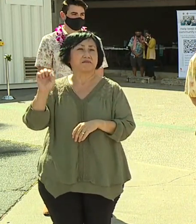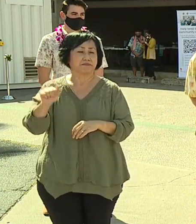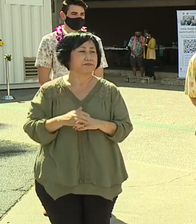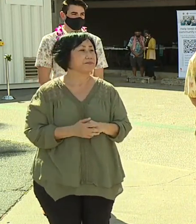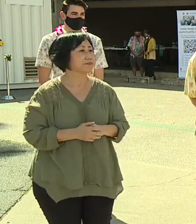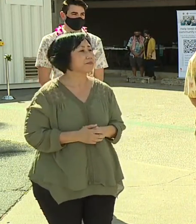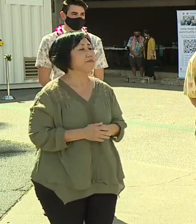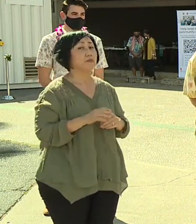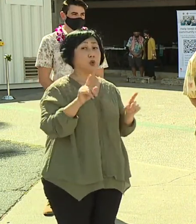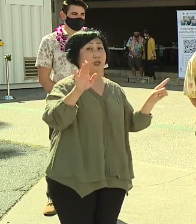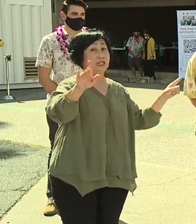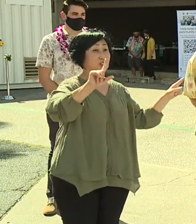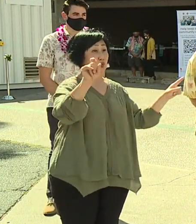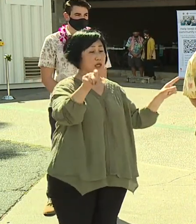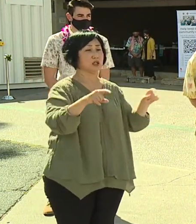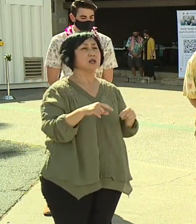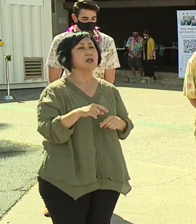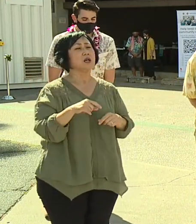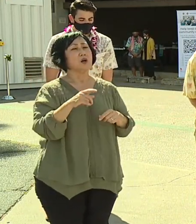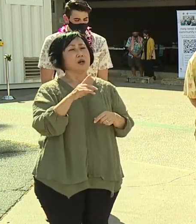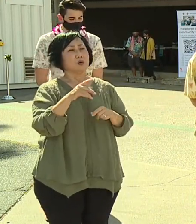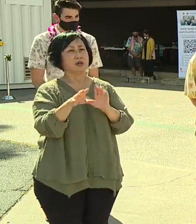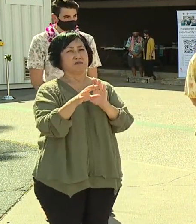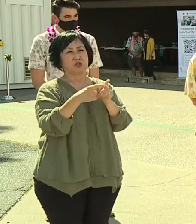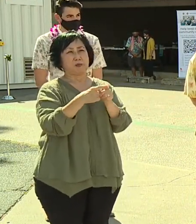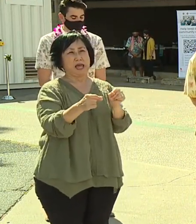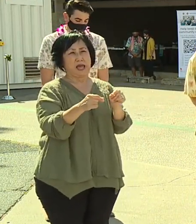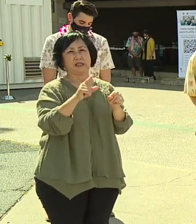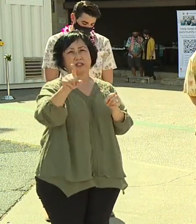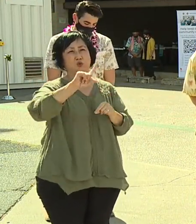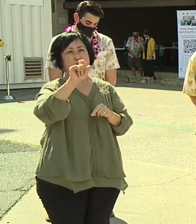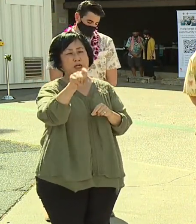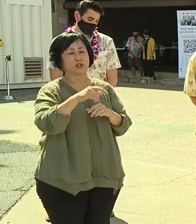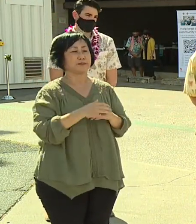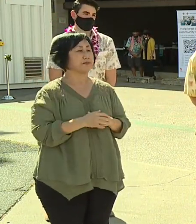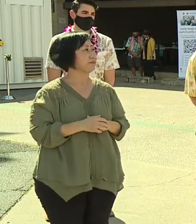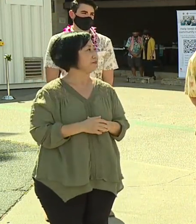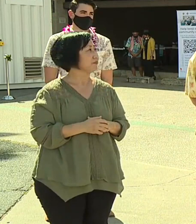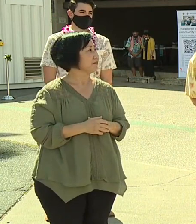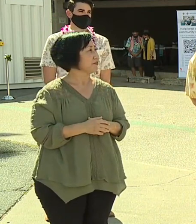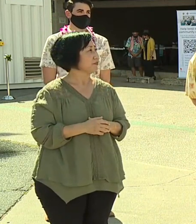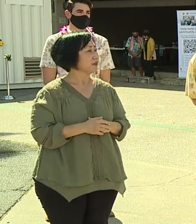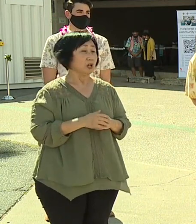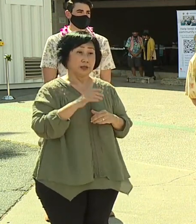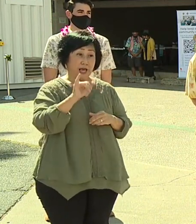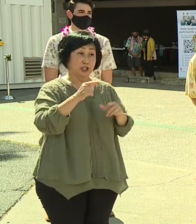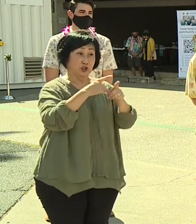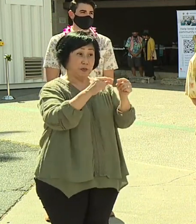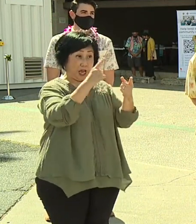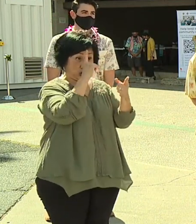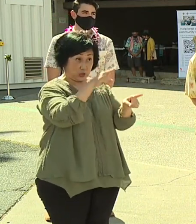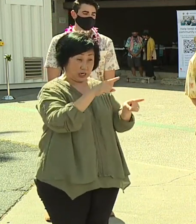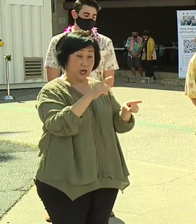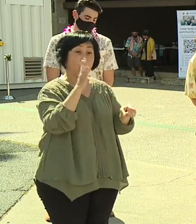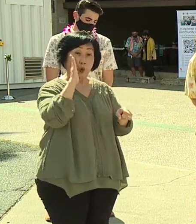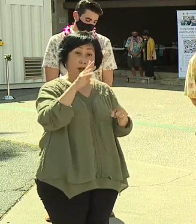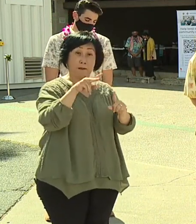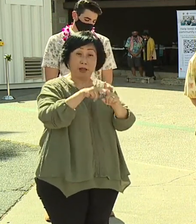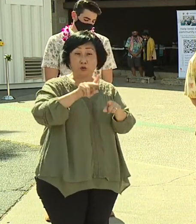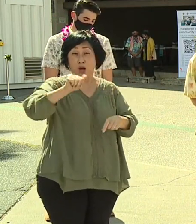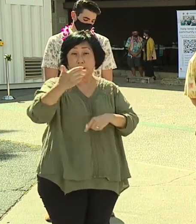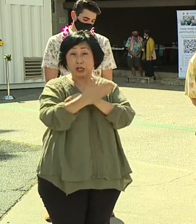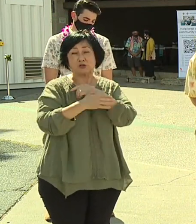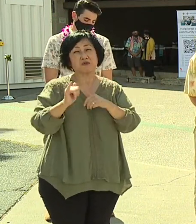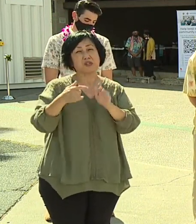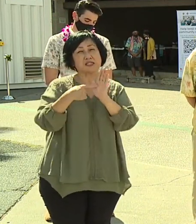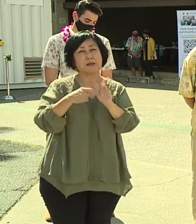So the question was, you know, we talked about Japan, and the question was, would we try to use the same system from other countries, for example,